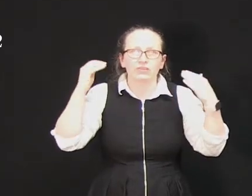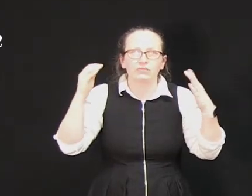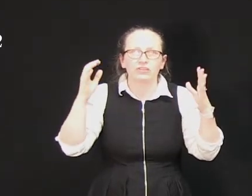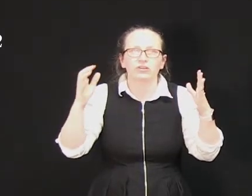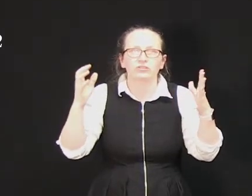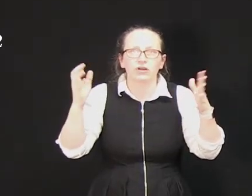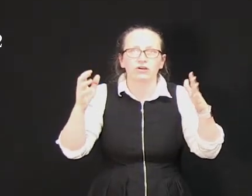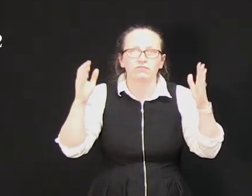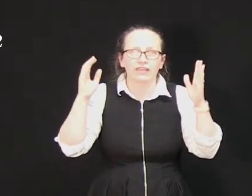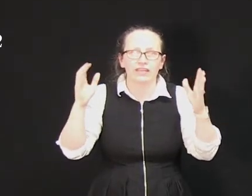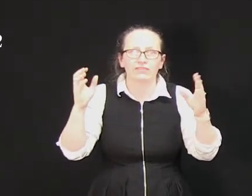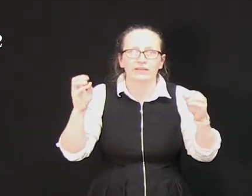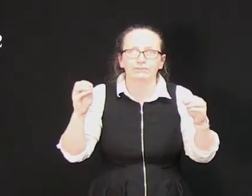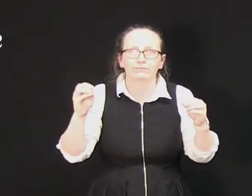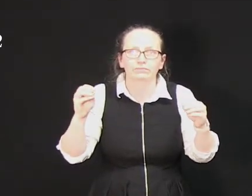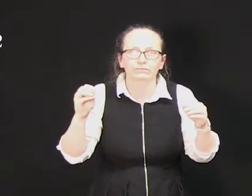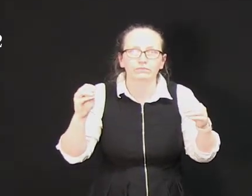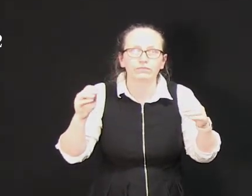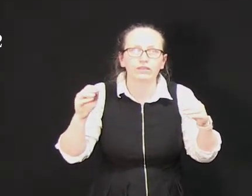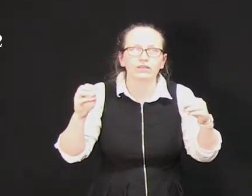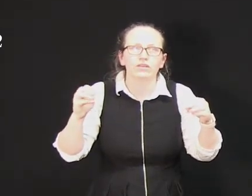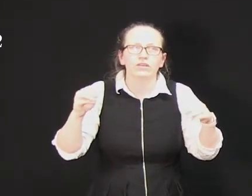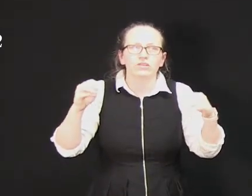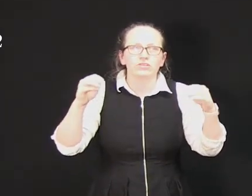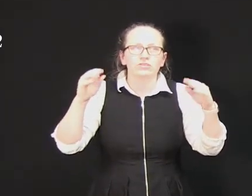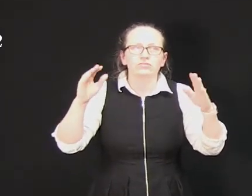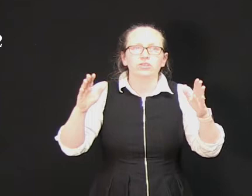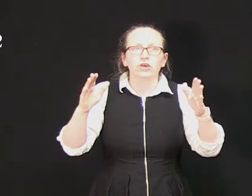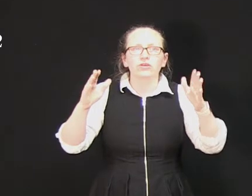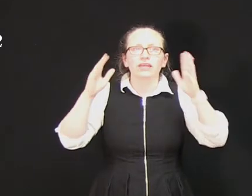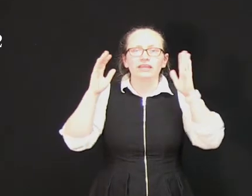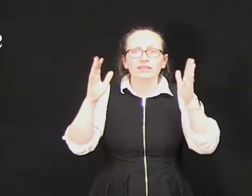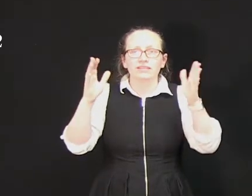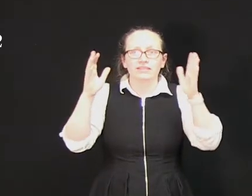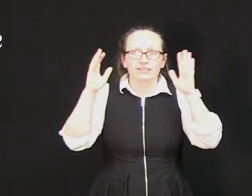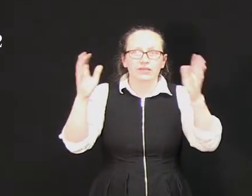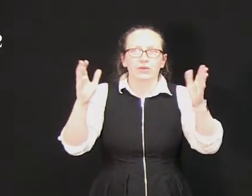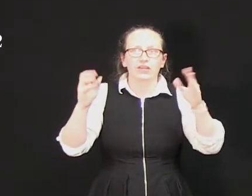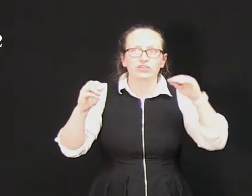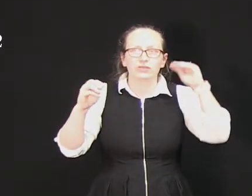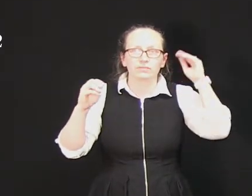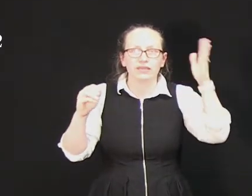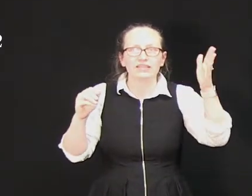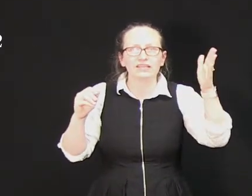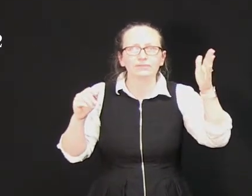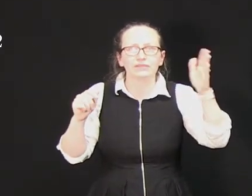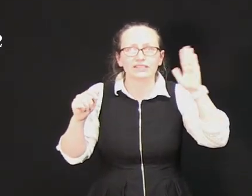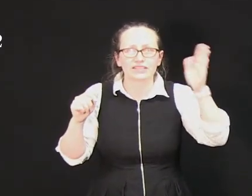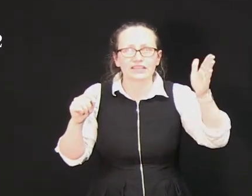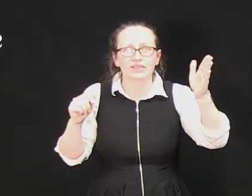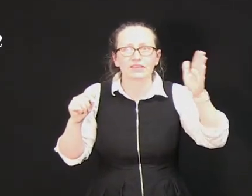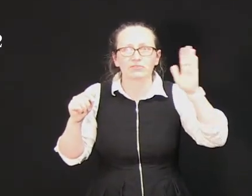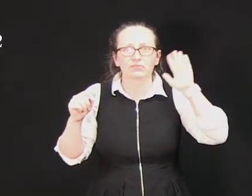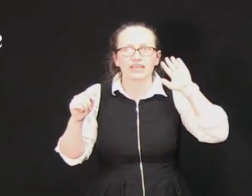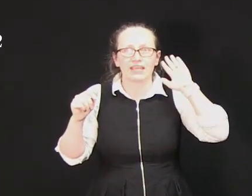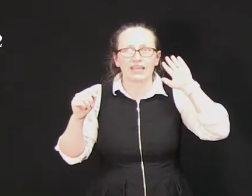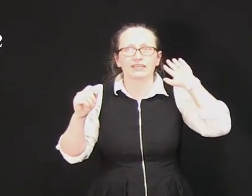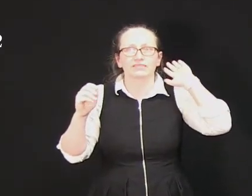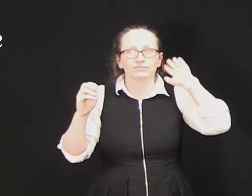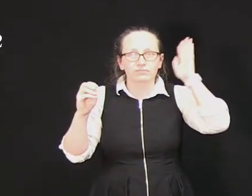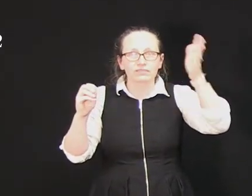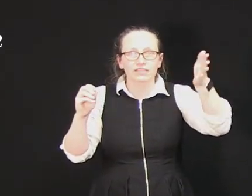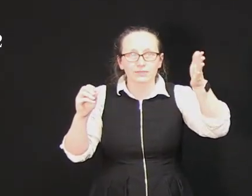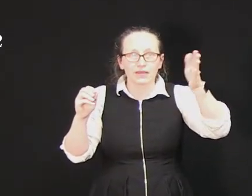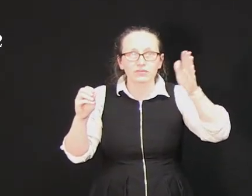is that threshold of hearing. So in this equation, beta is the sound levels